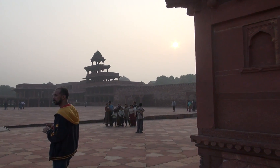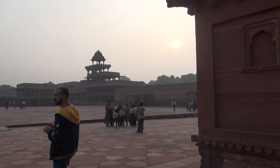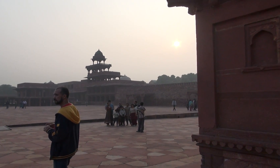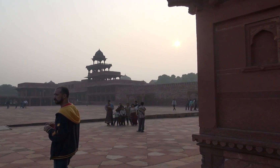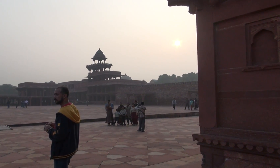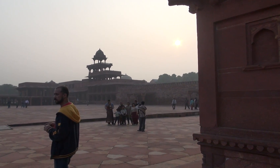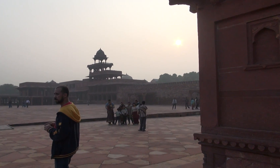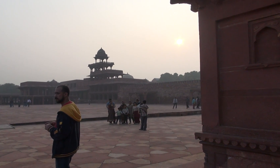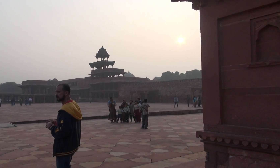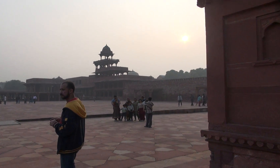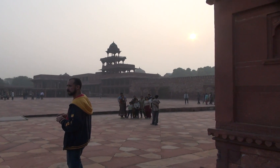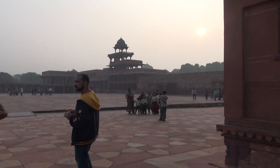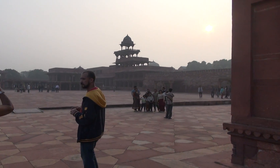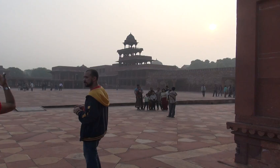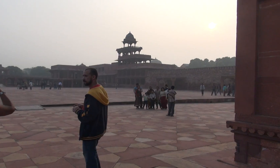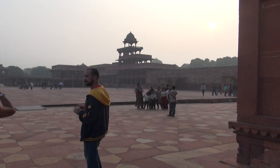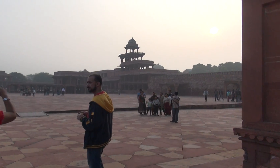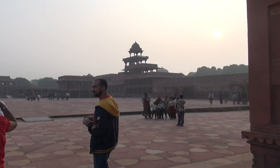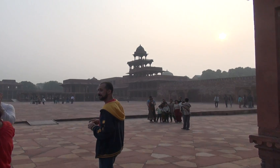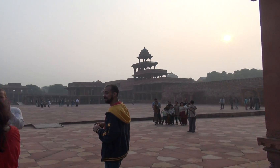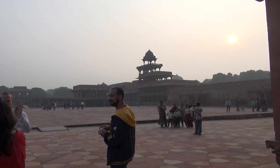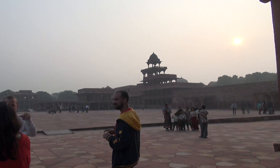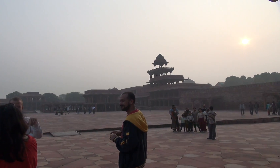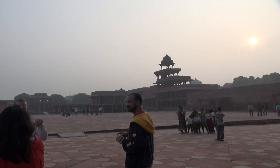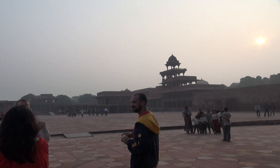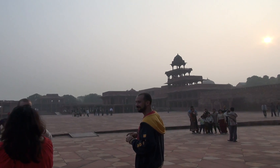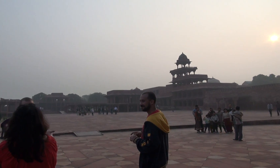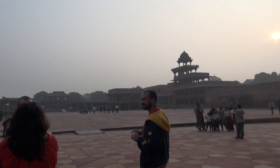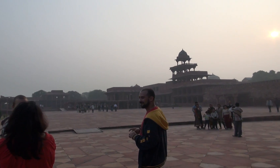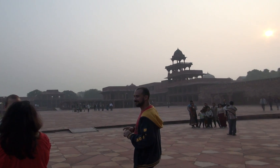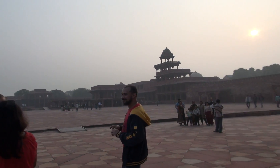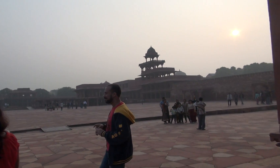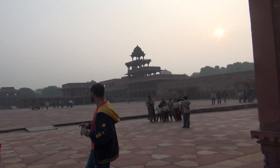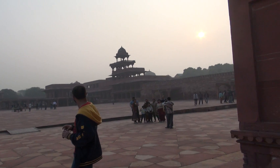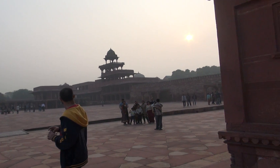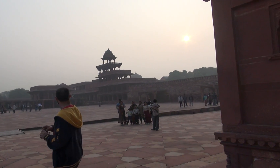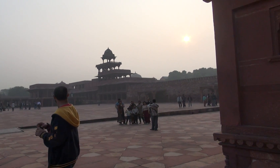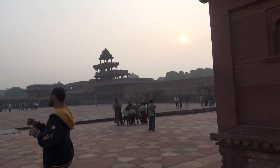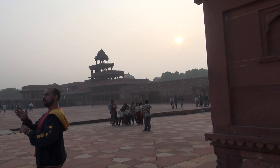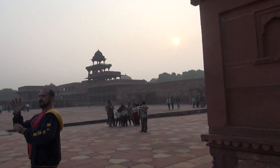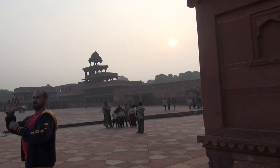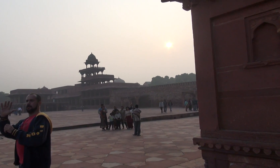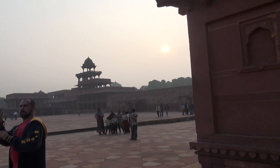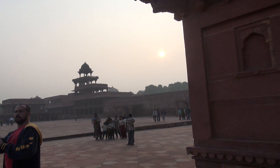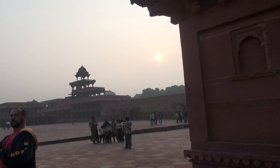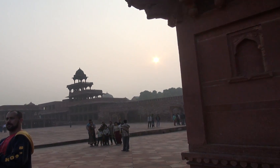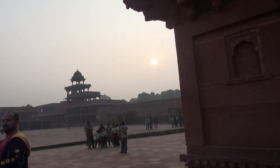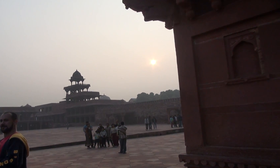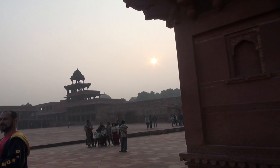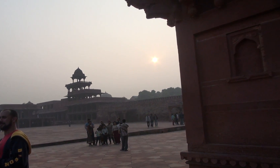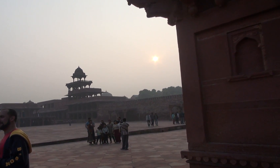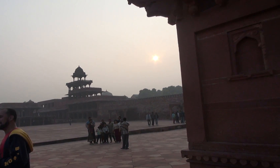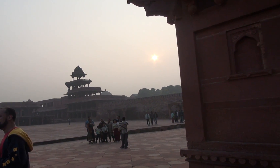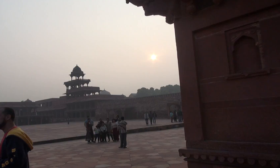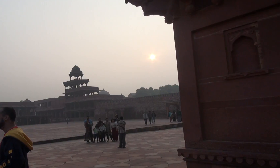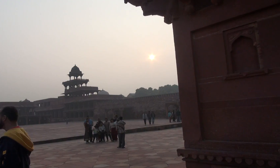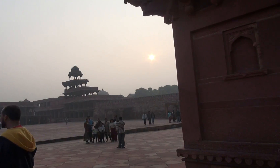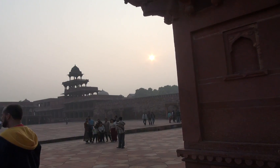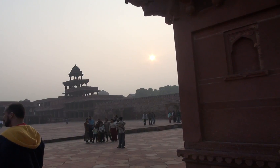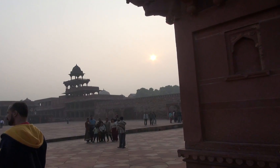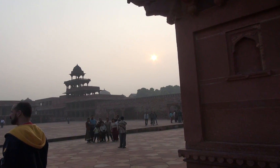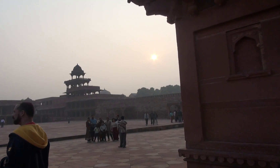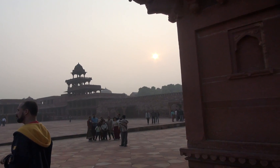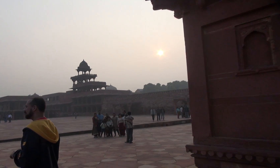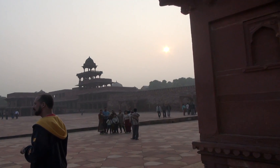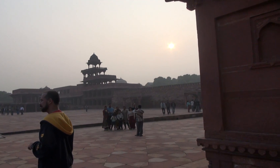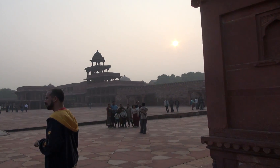for the military officers, for the nobles, for the concubines,